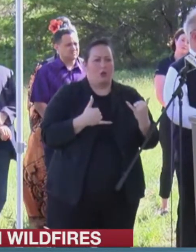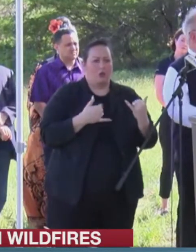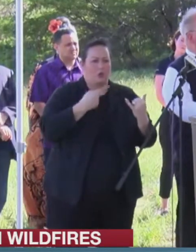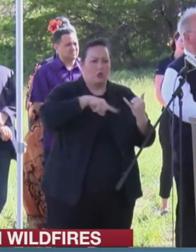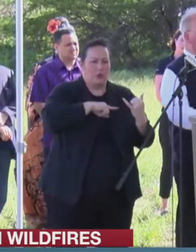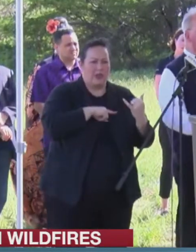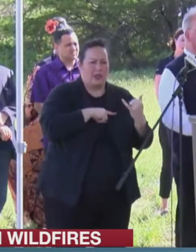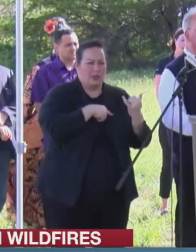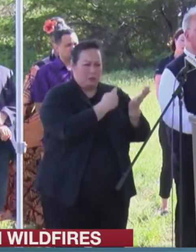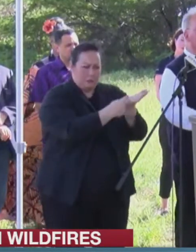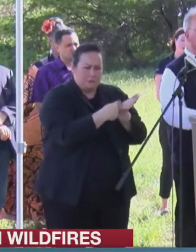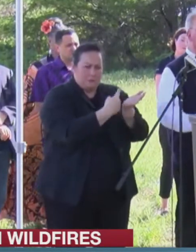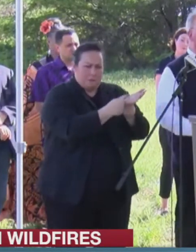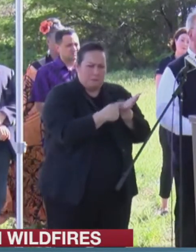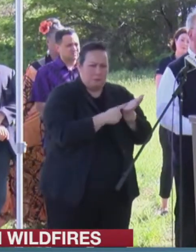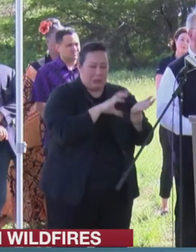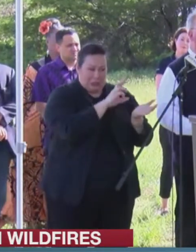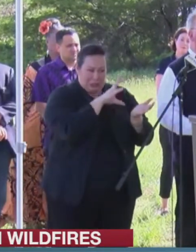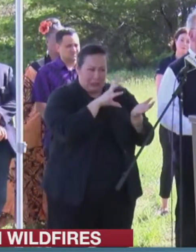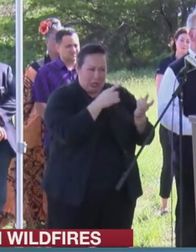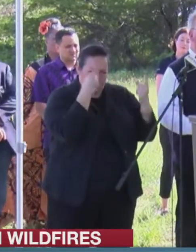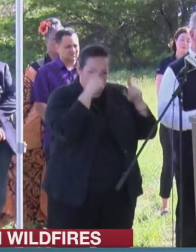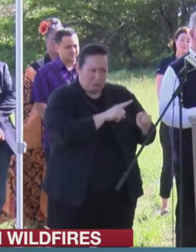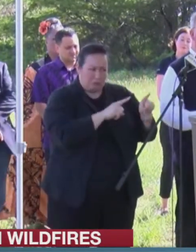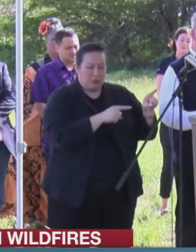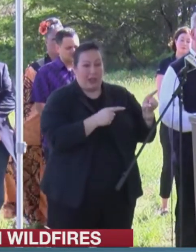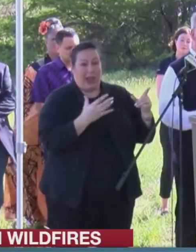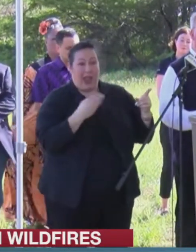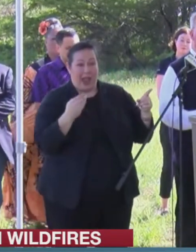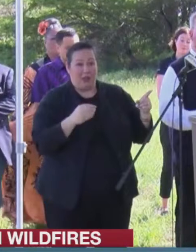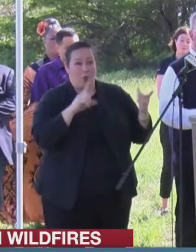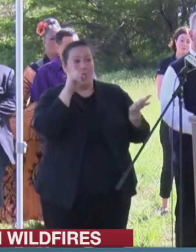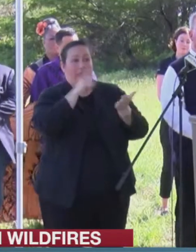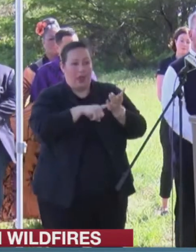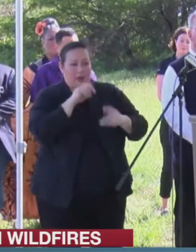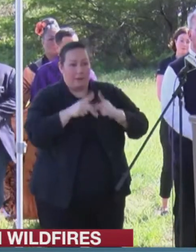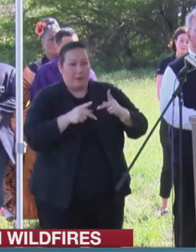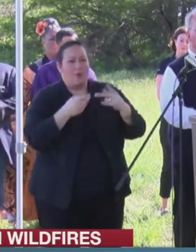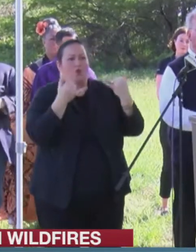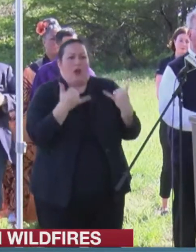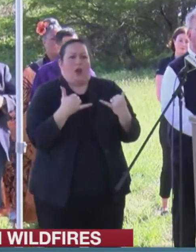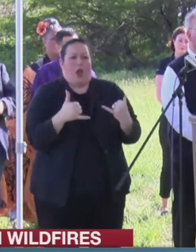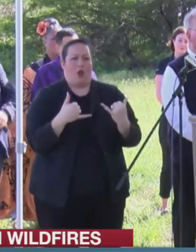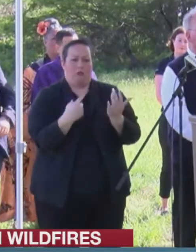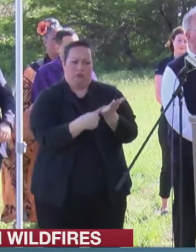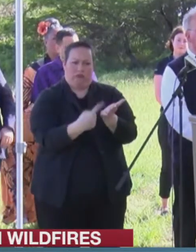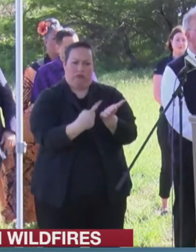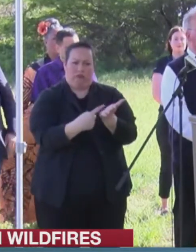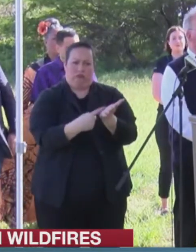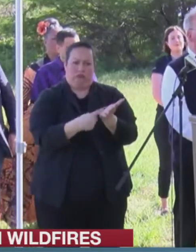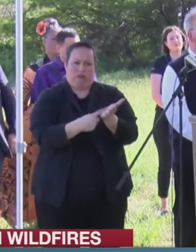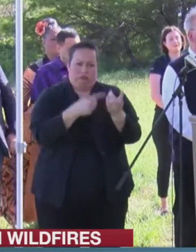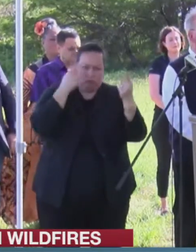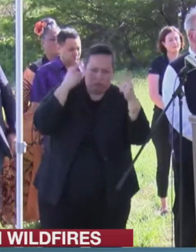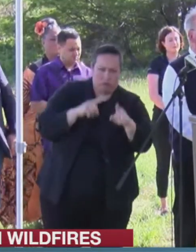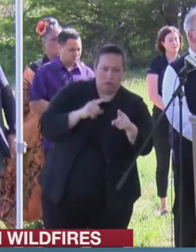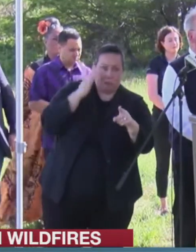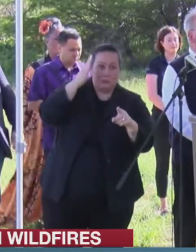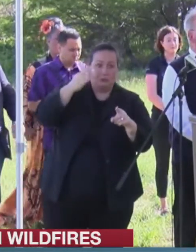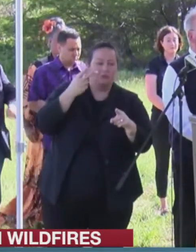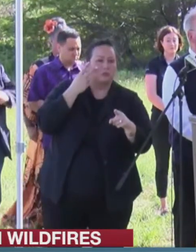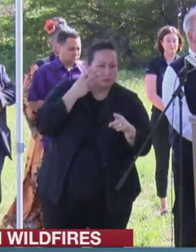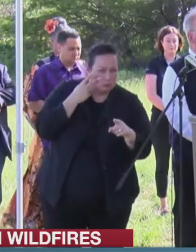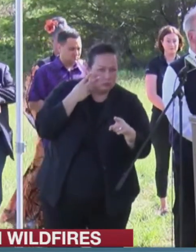we have 1,000 more in the pipeline to follow up with. And we'll continue shaking that tree until we've got sufficient